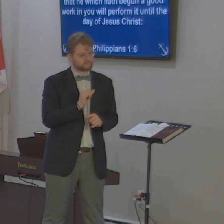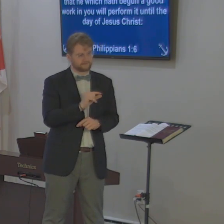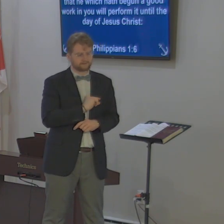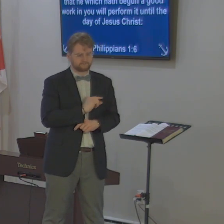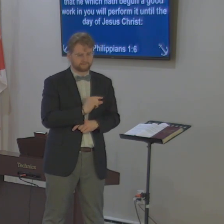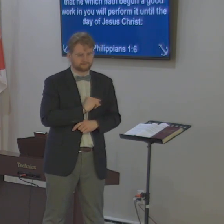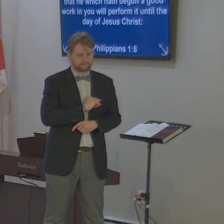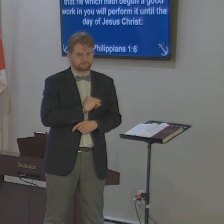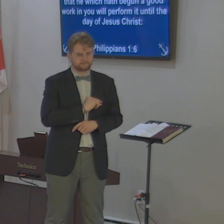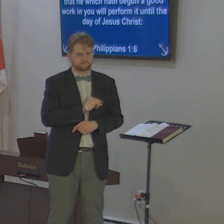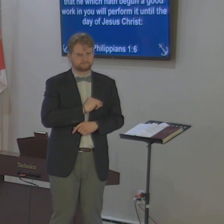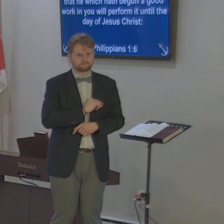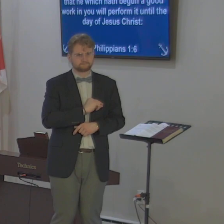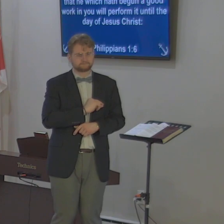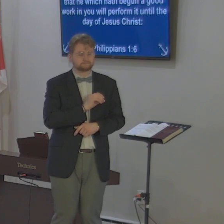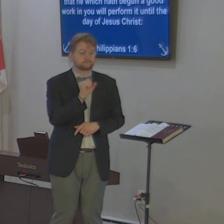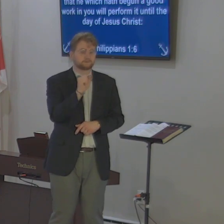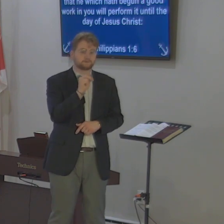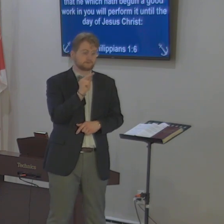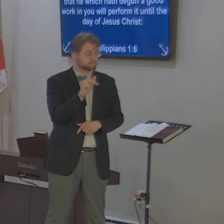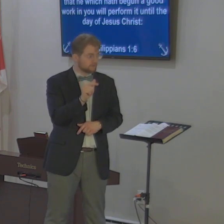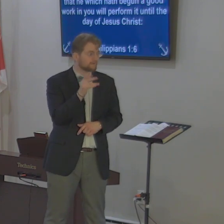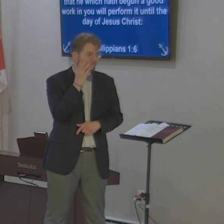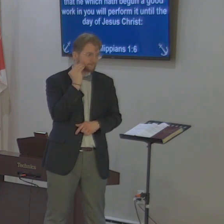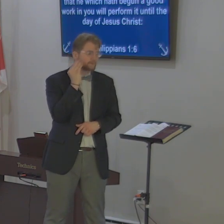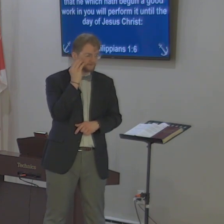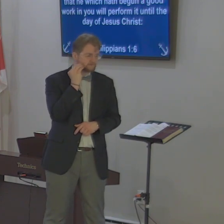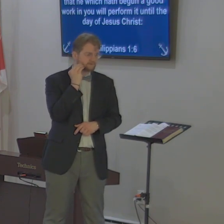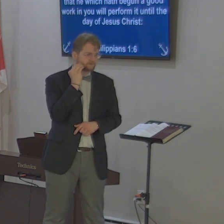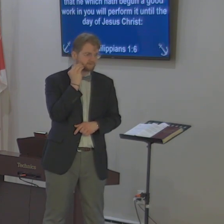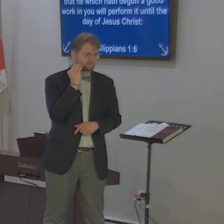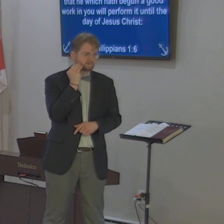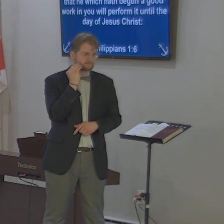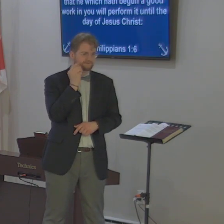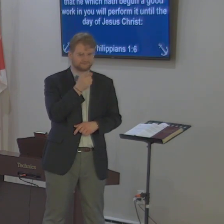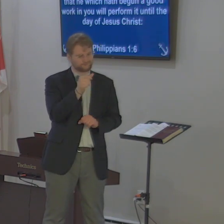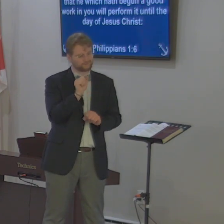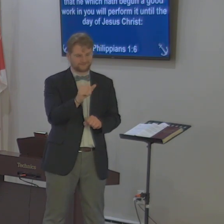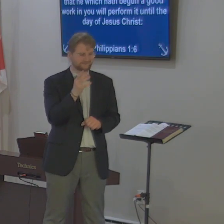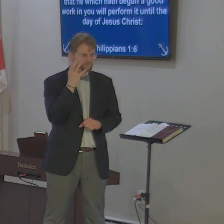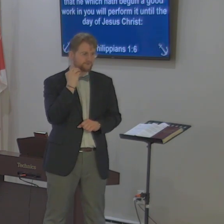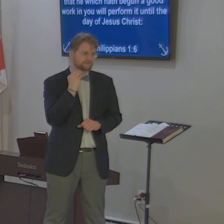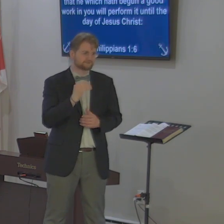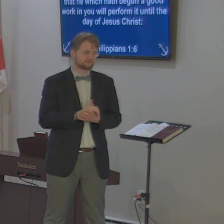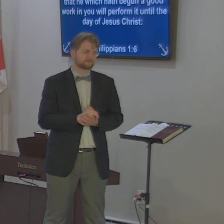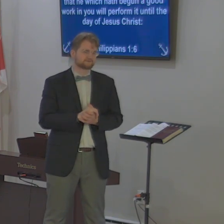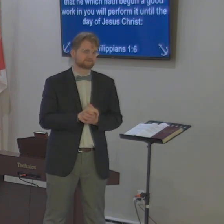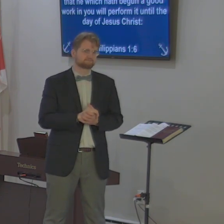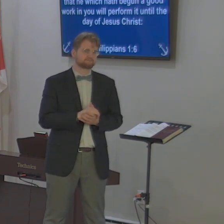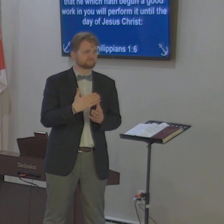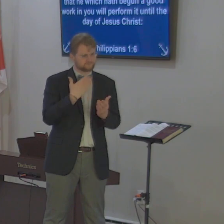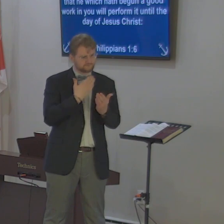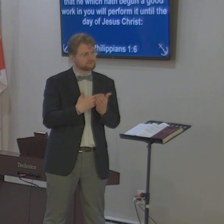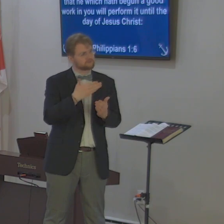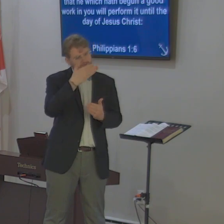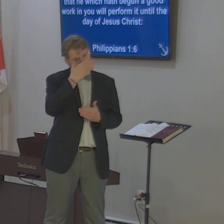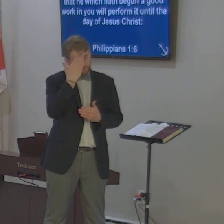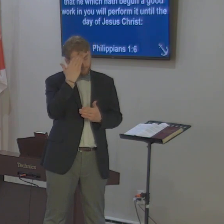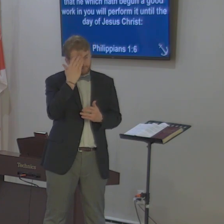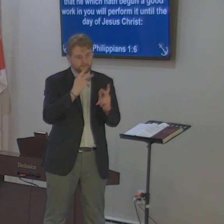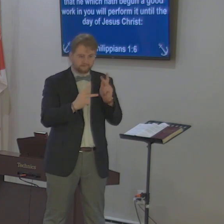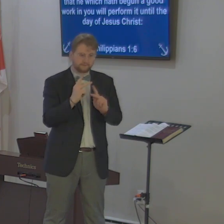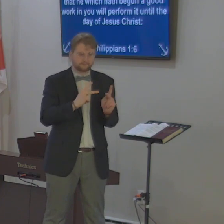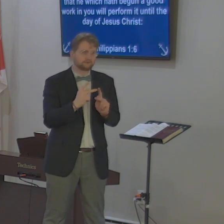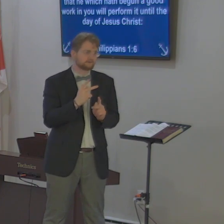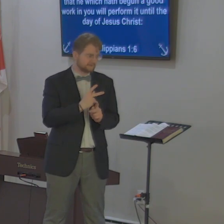conviction. Saul experienced it. You can experience it. It's good to know that people care. Isn't